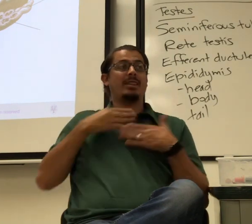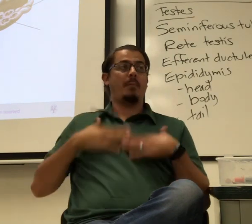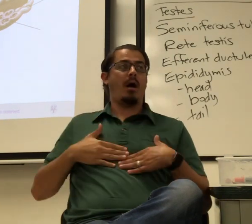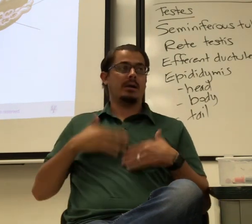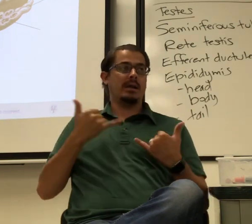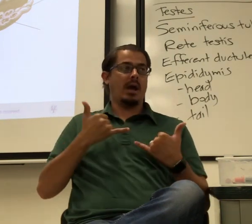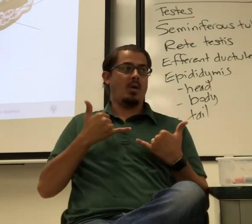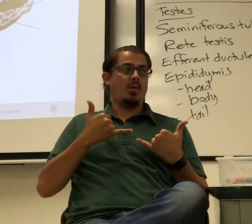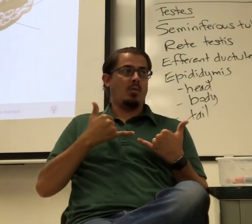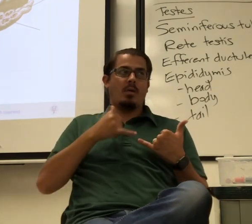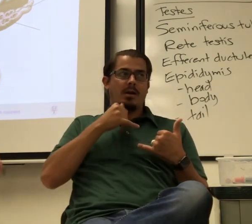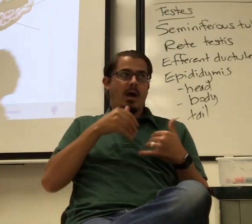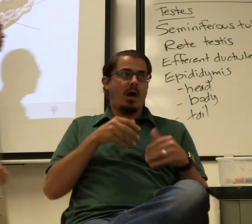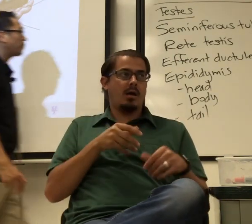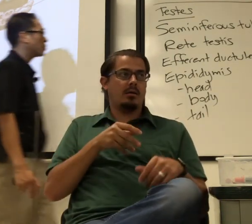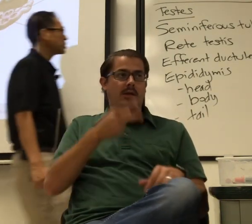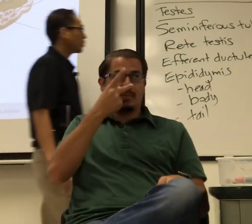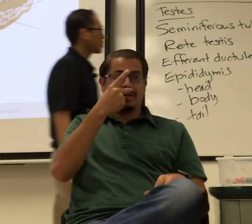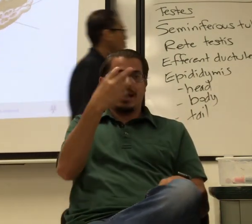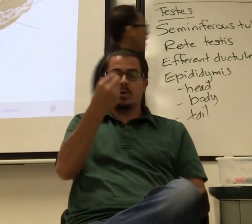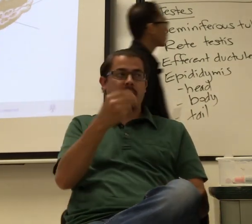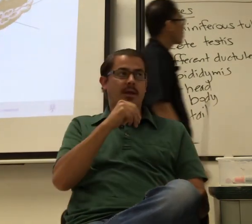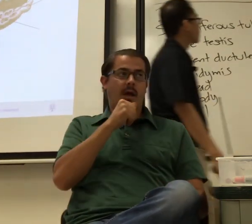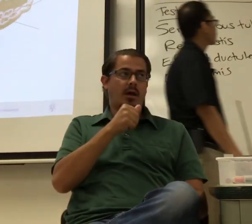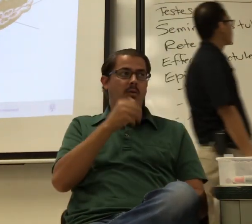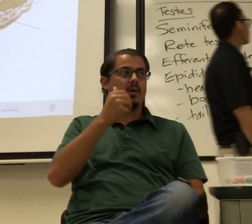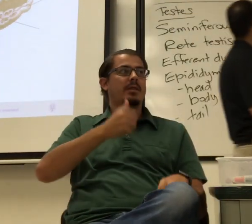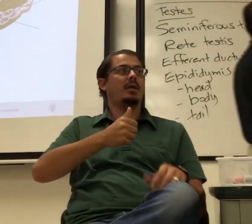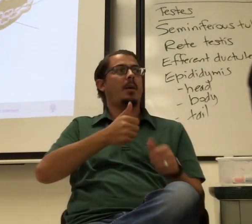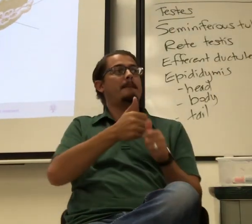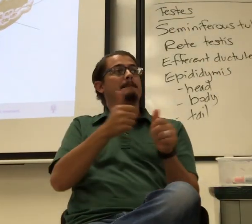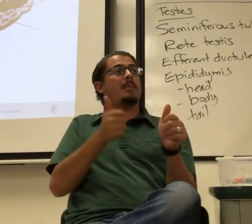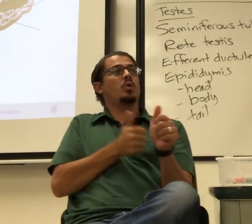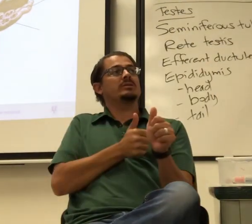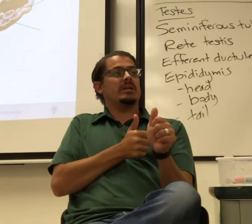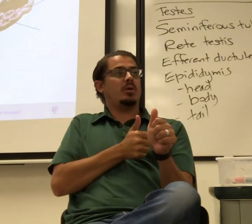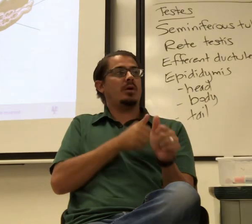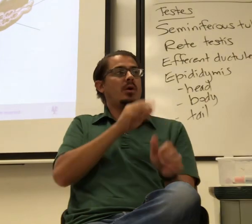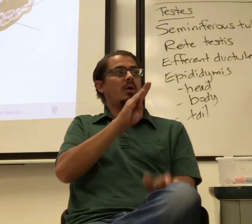right? So now we're in the posterior bladder.